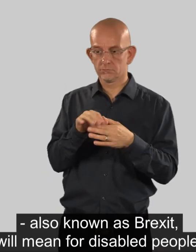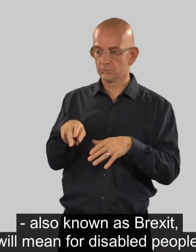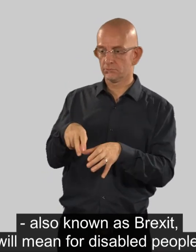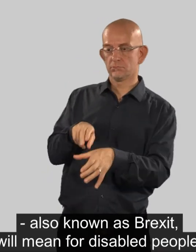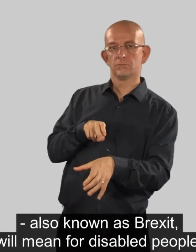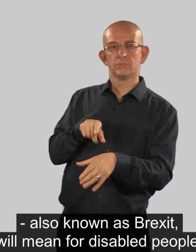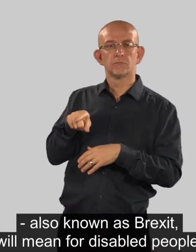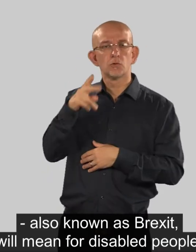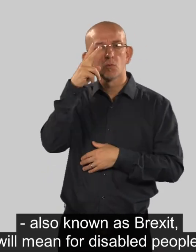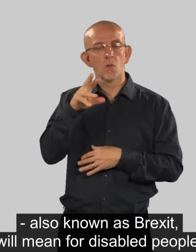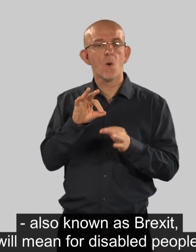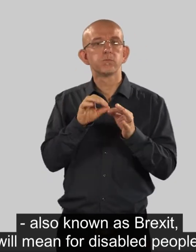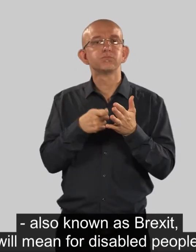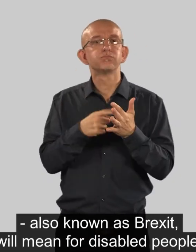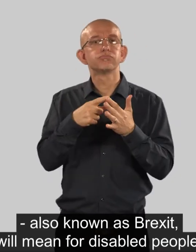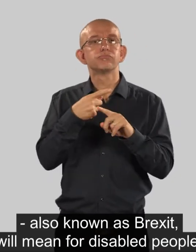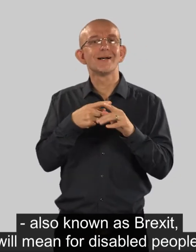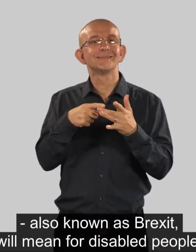will mean for disabled people.